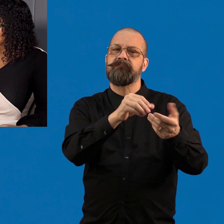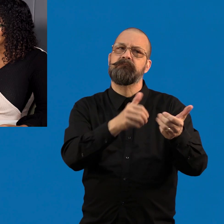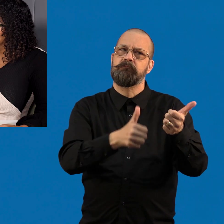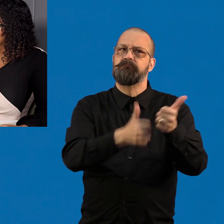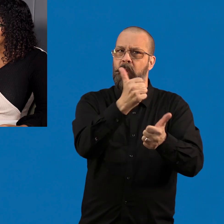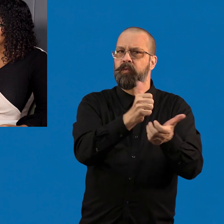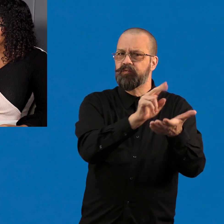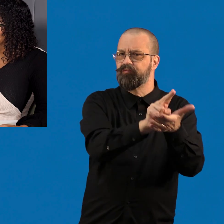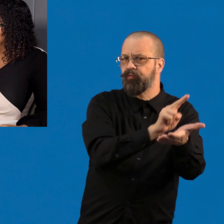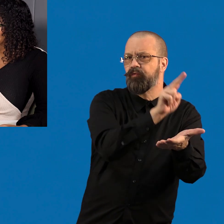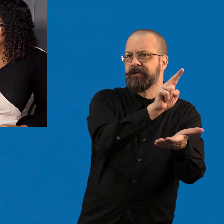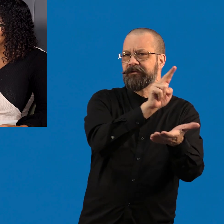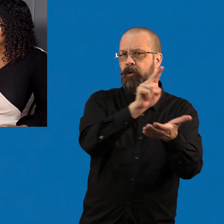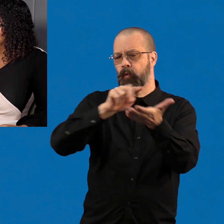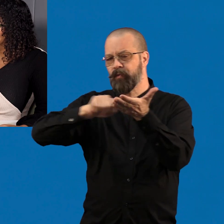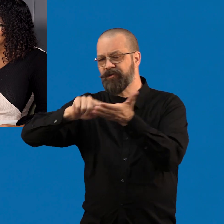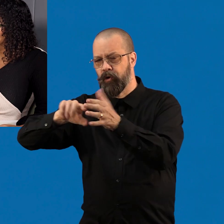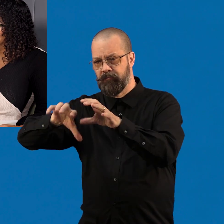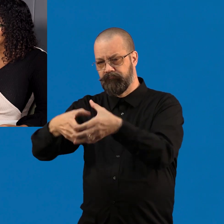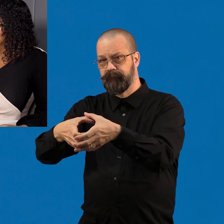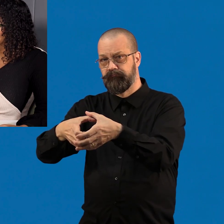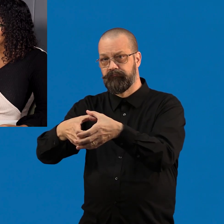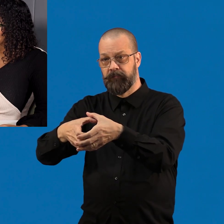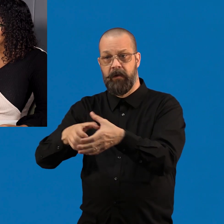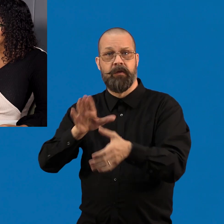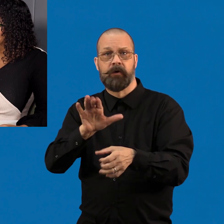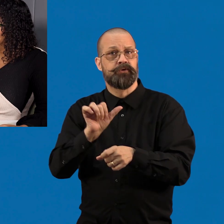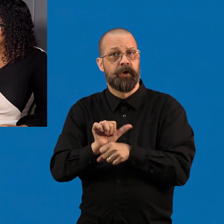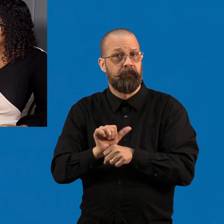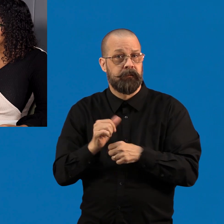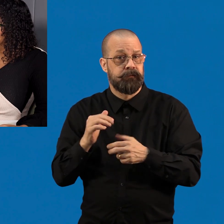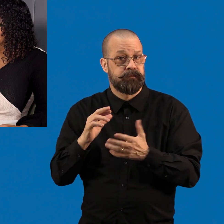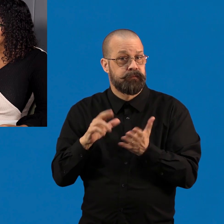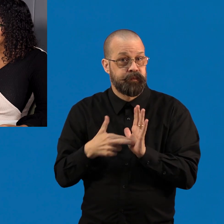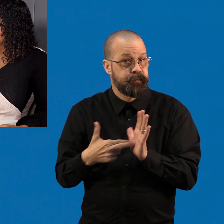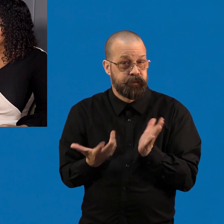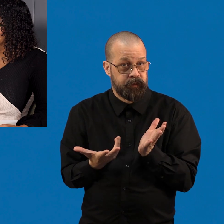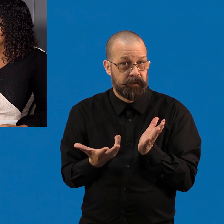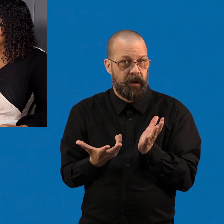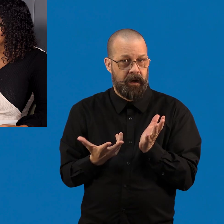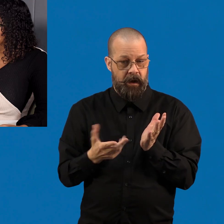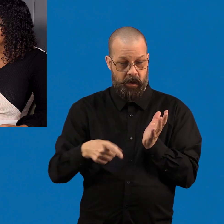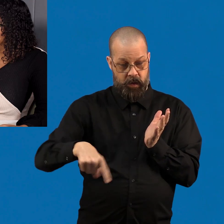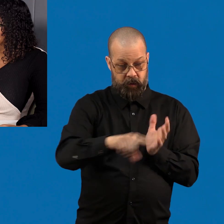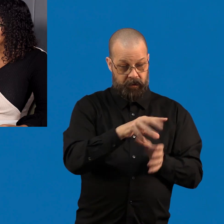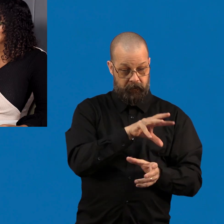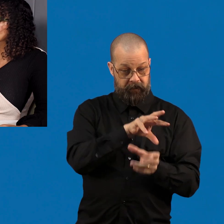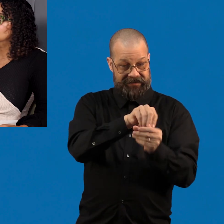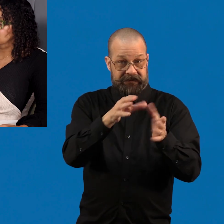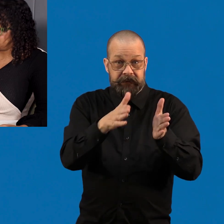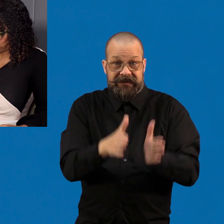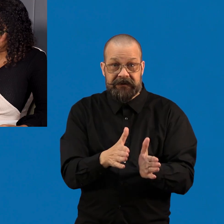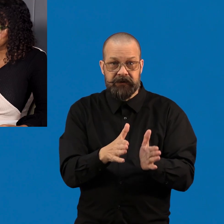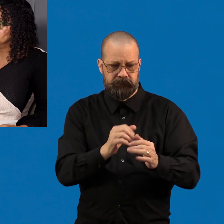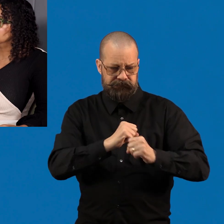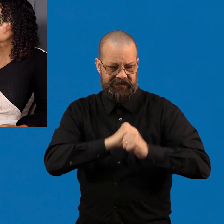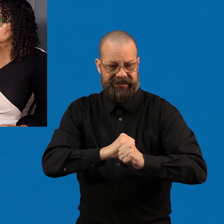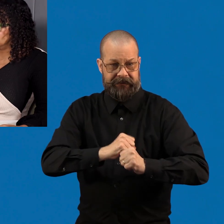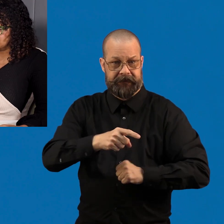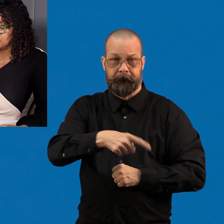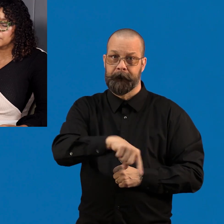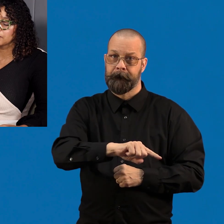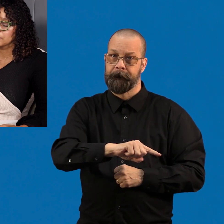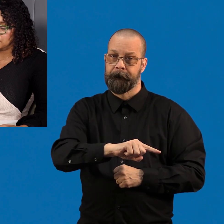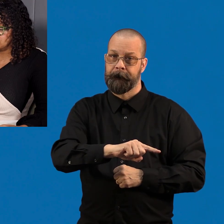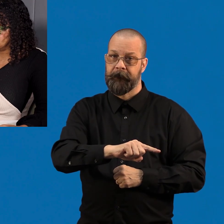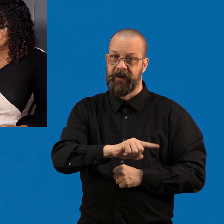all universities and research institutes. Their main job is to protect research participants. They review studies to